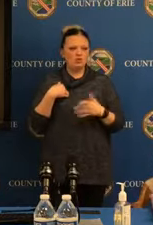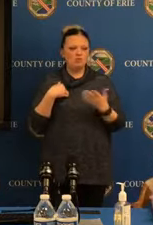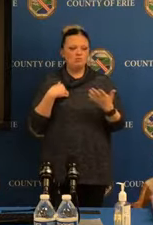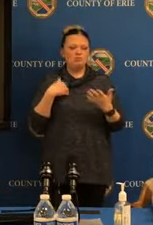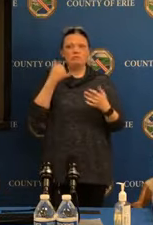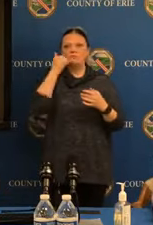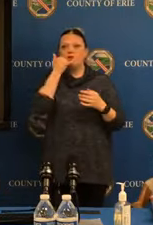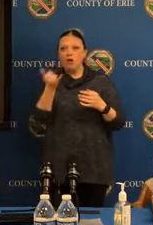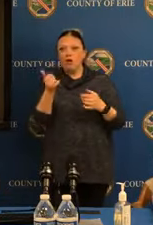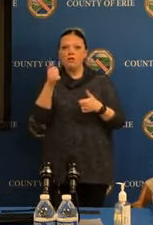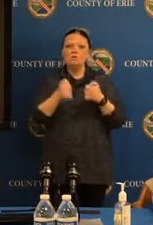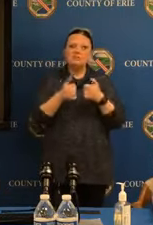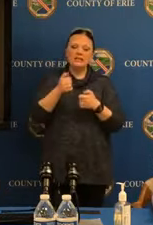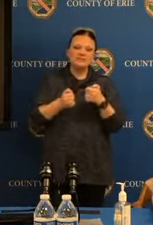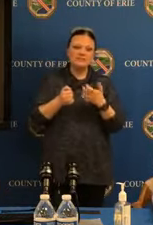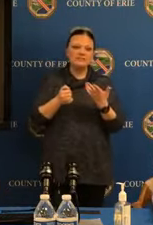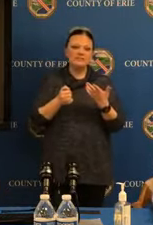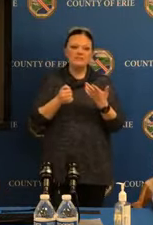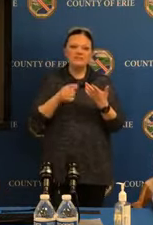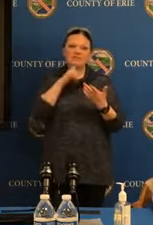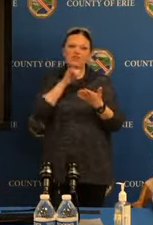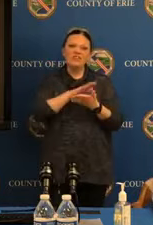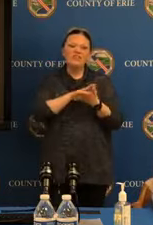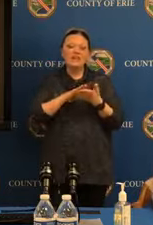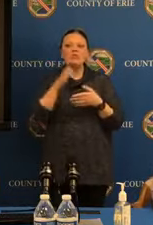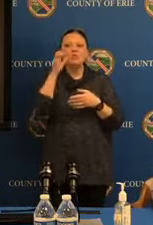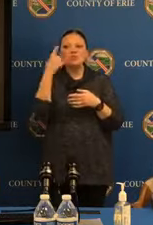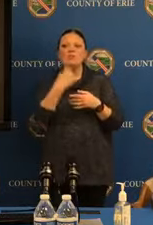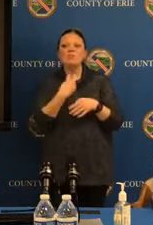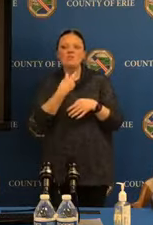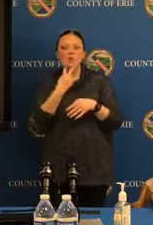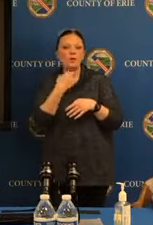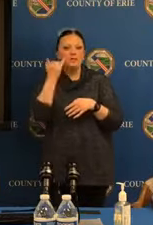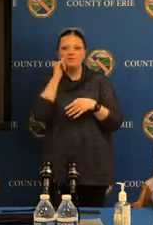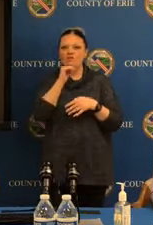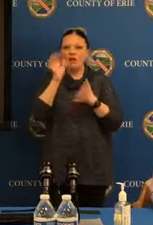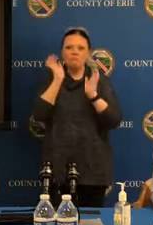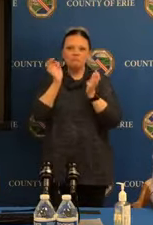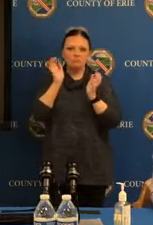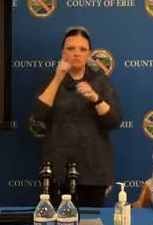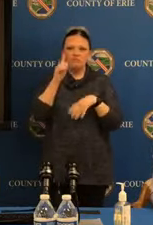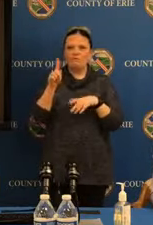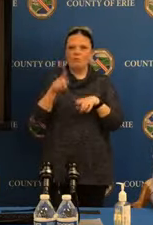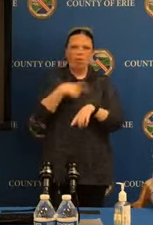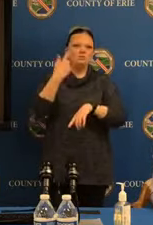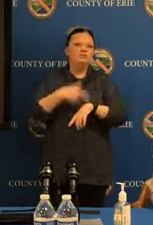by calling, texting. I mean, it's really nice to hear somebody's voice that you haven't heard in a while.